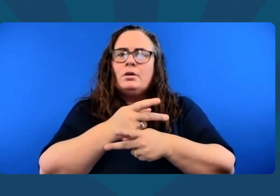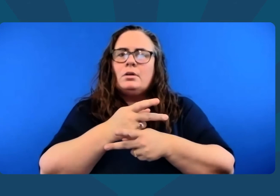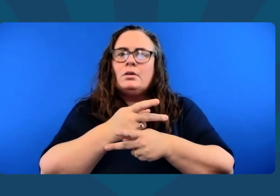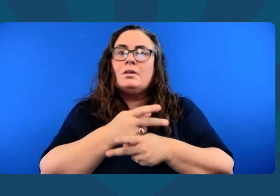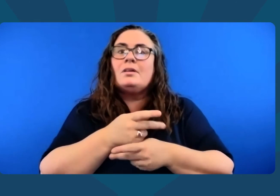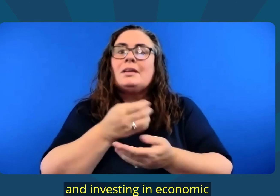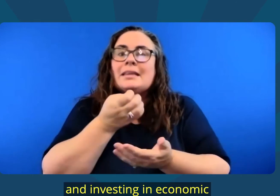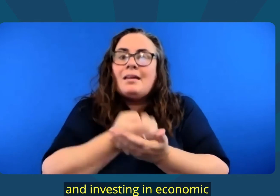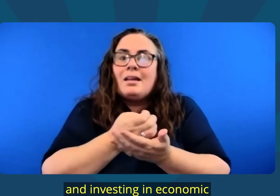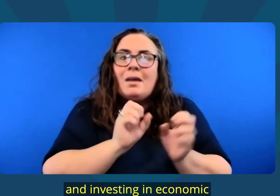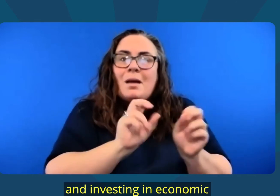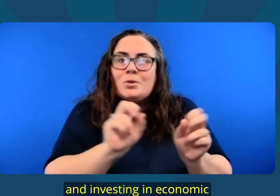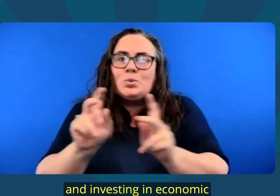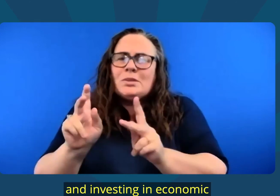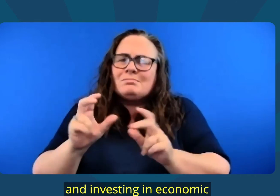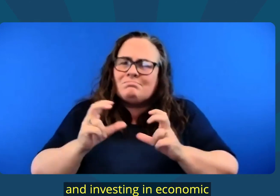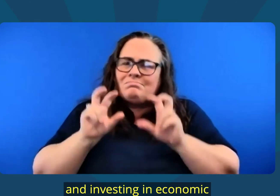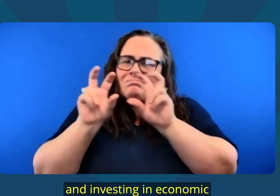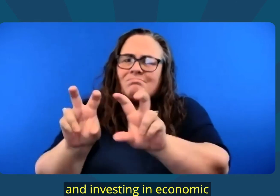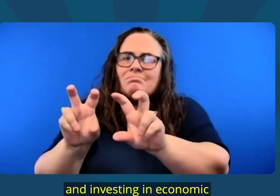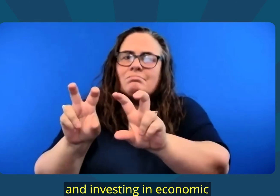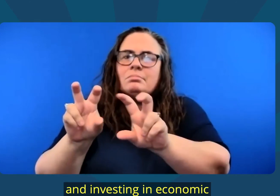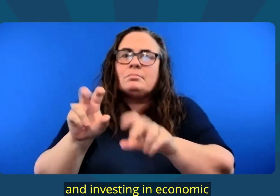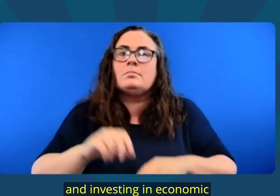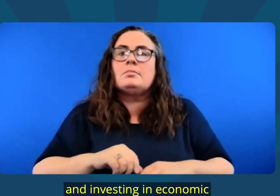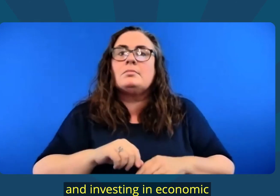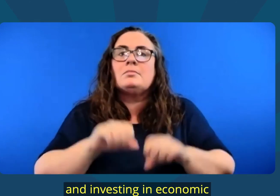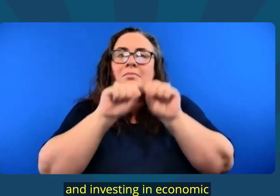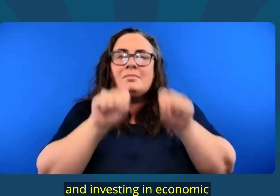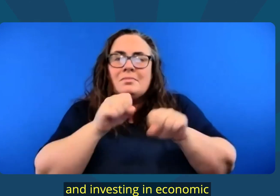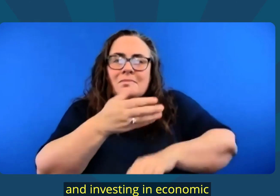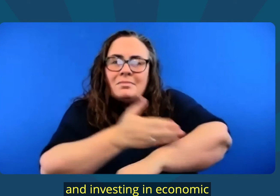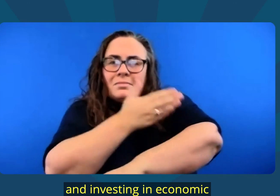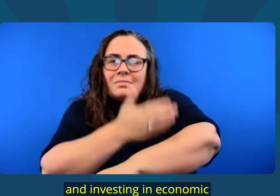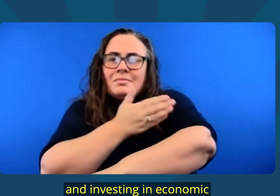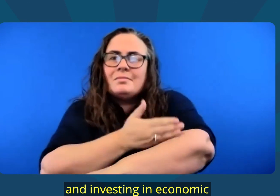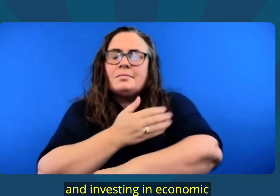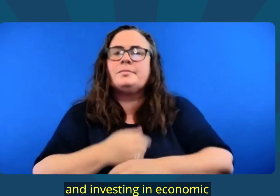care, and investing in economic opportunities and infrastructure.